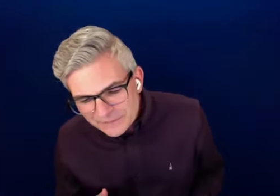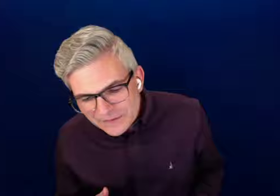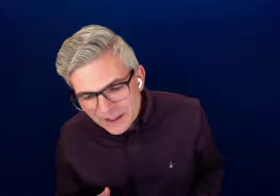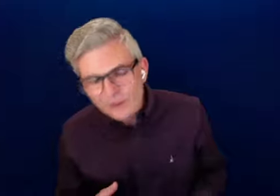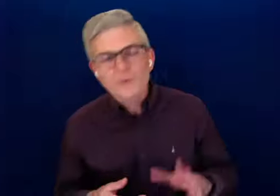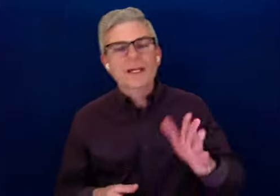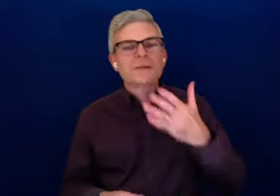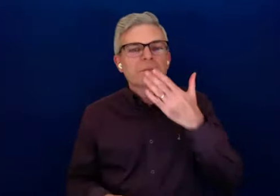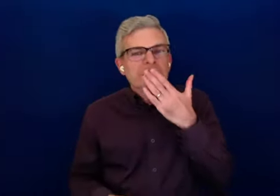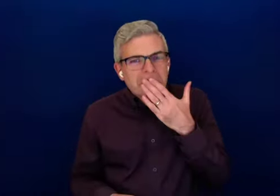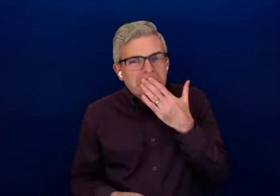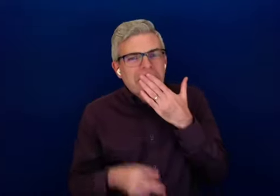Oh, okay.